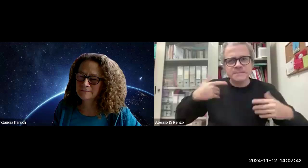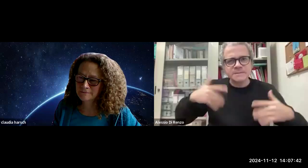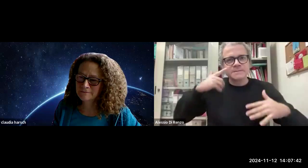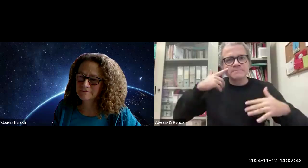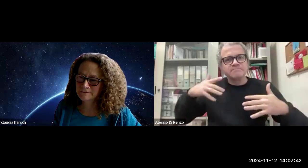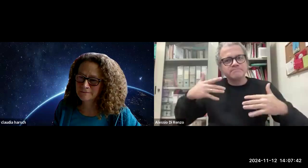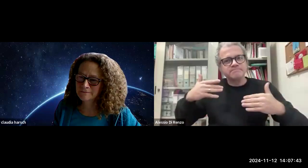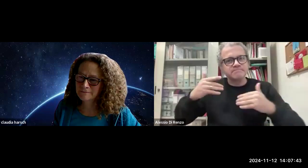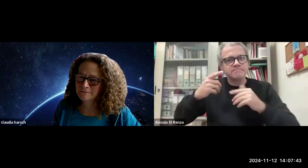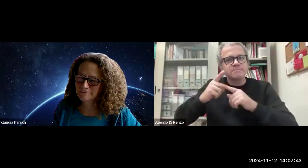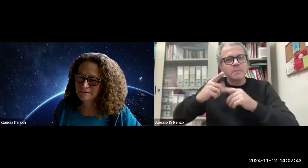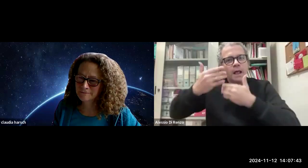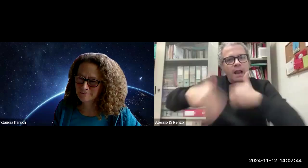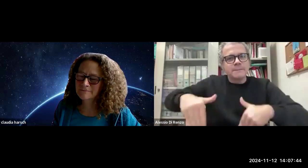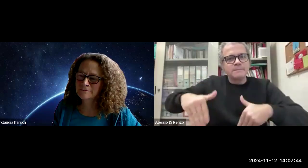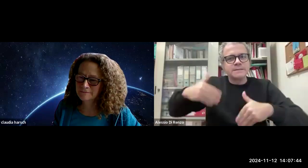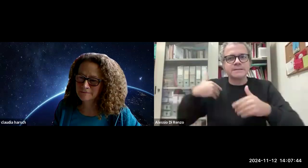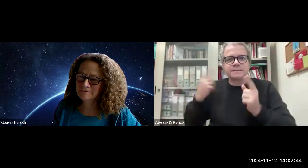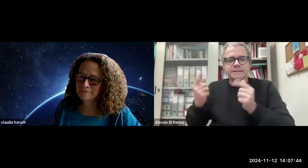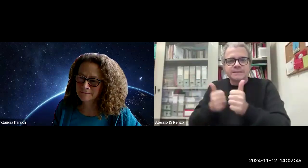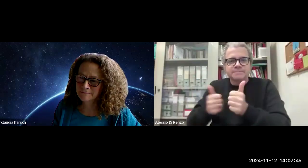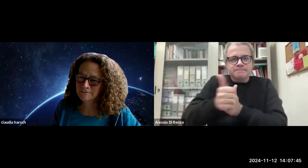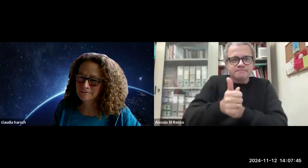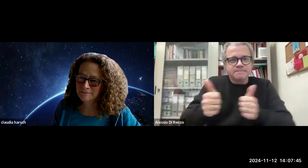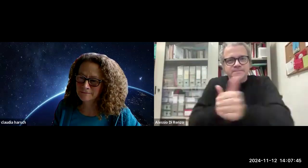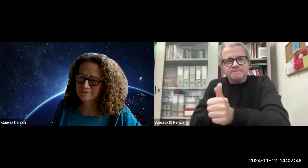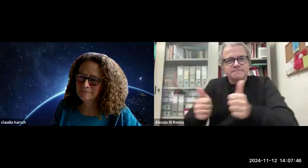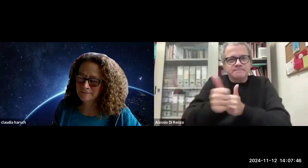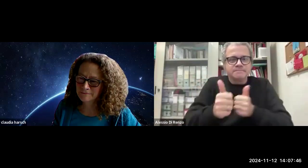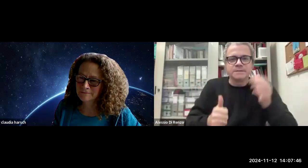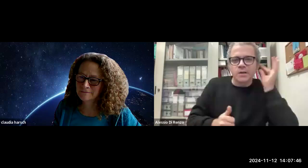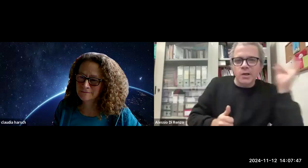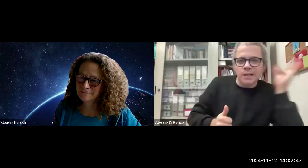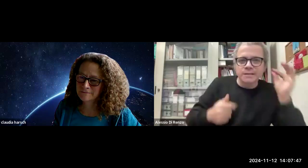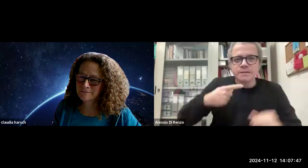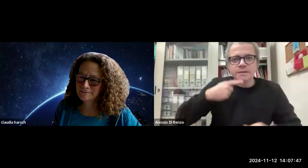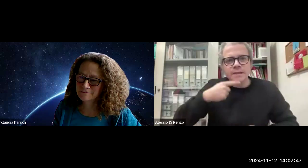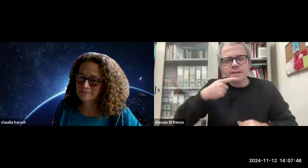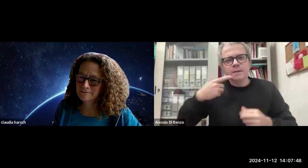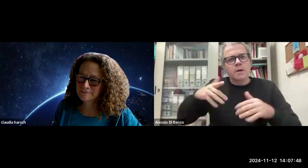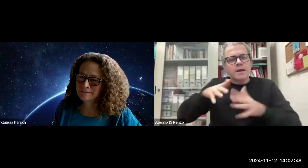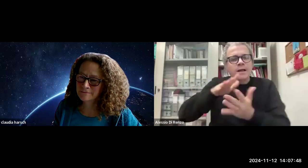And I am a sign language teacher. And as a teacher,